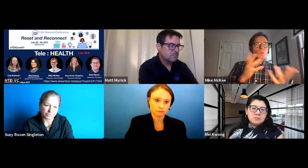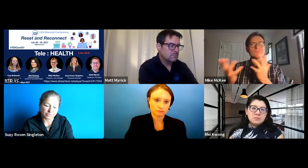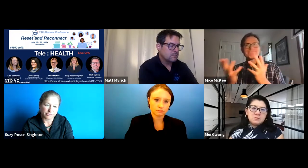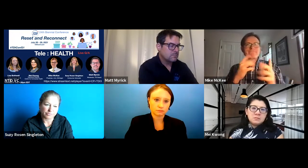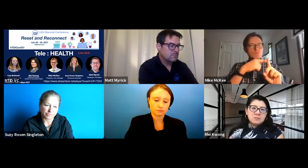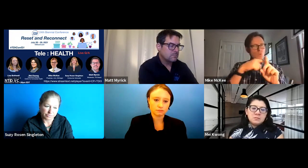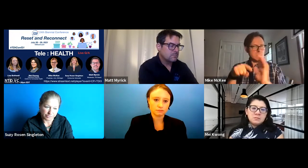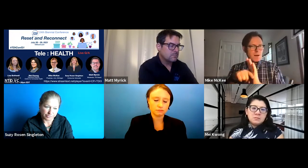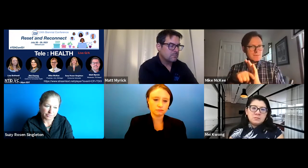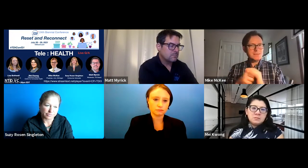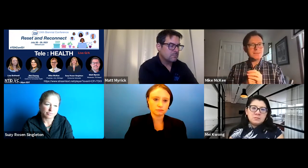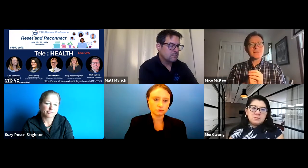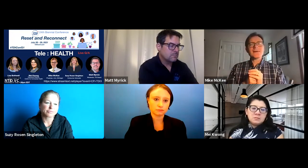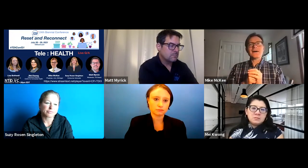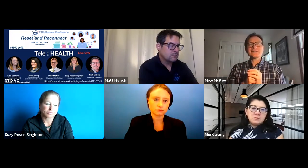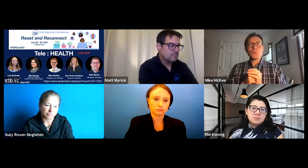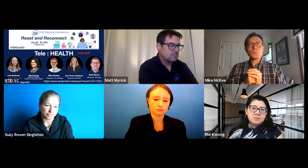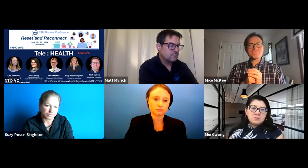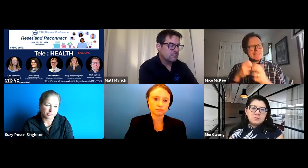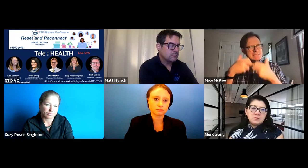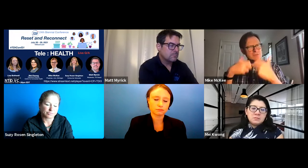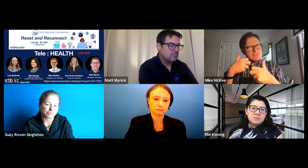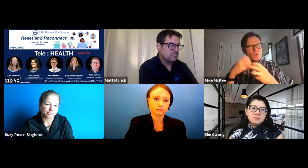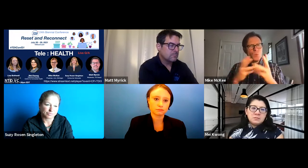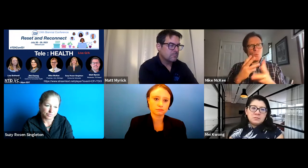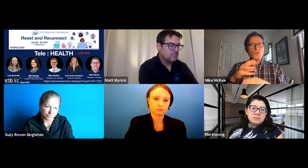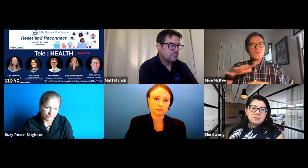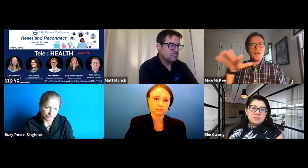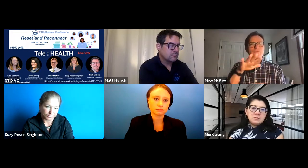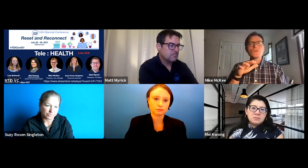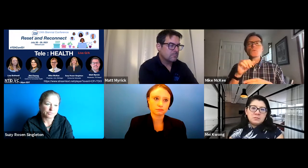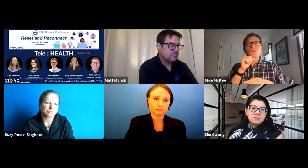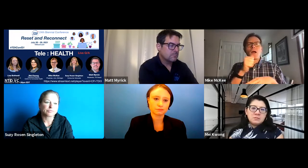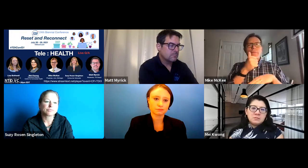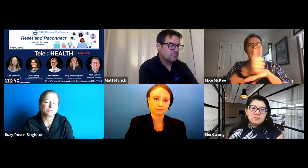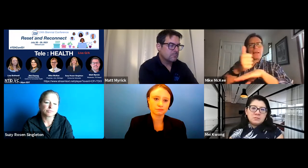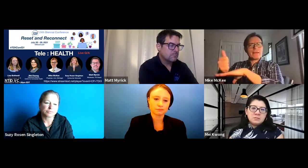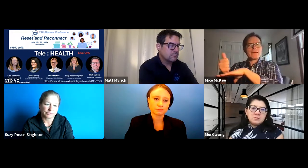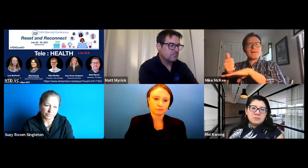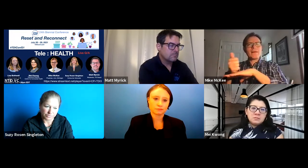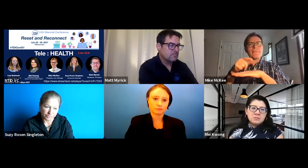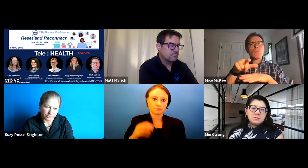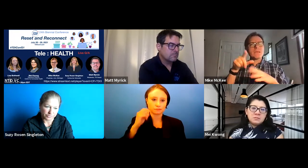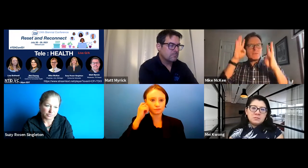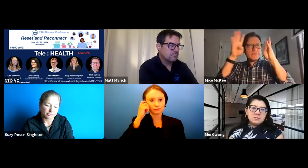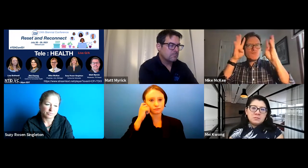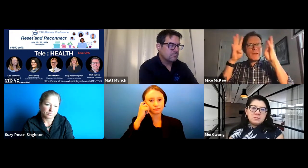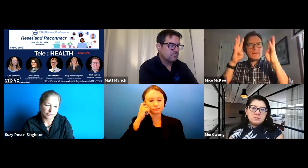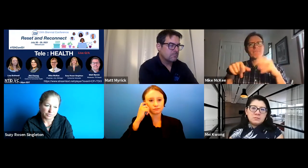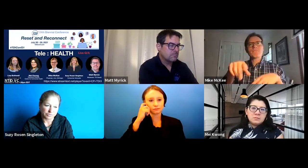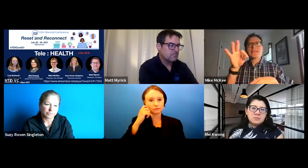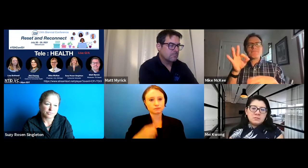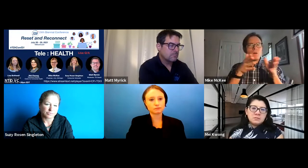there's limited options when trying to set up CART and live captioning. So there's pros and cons to the approach, and it's a different world out there. And we're